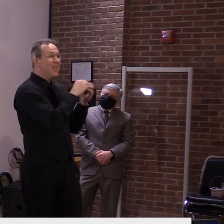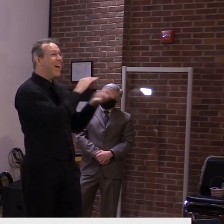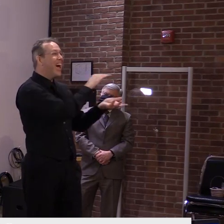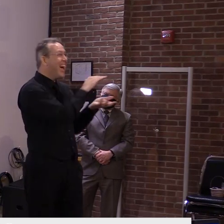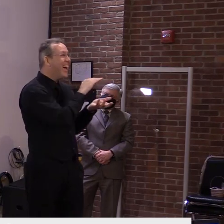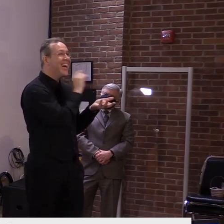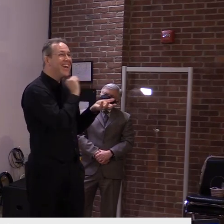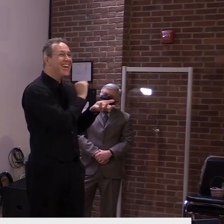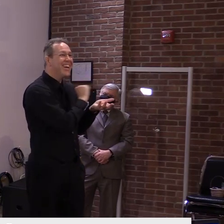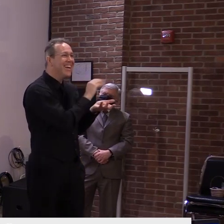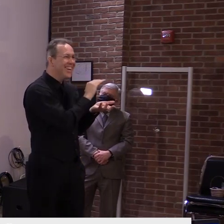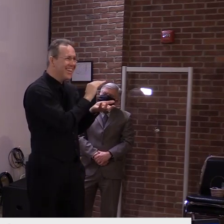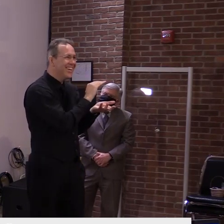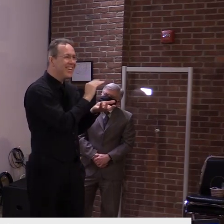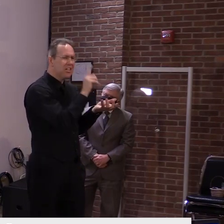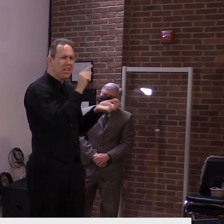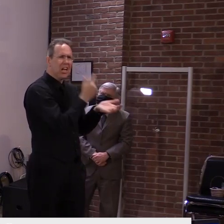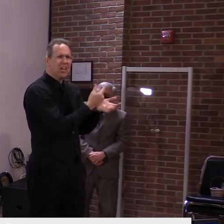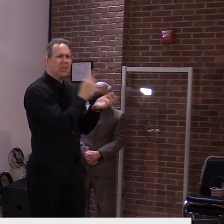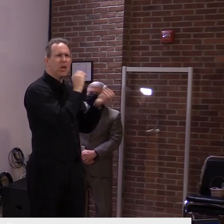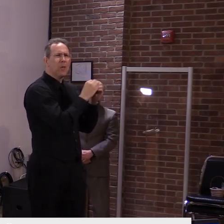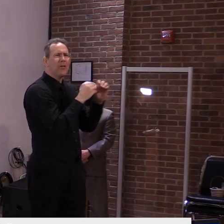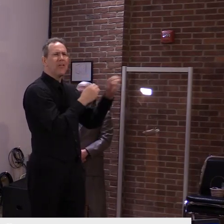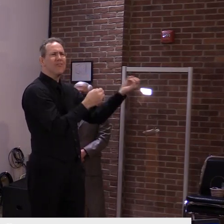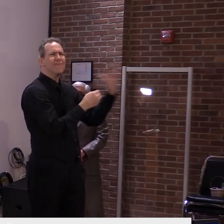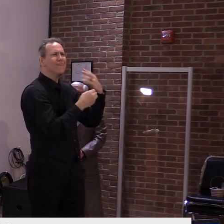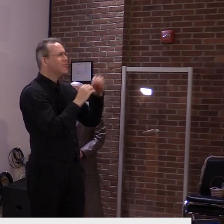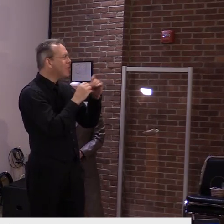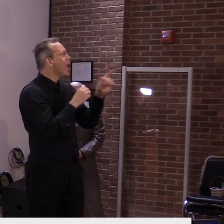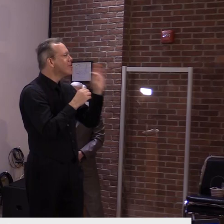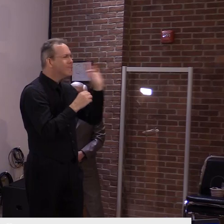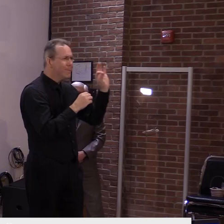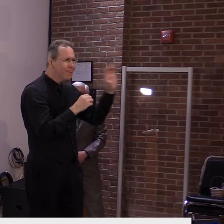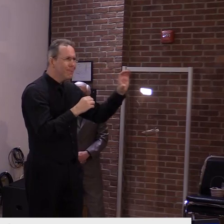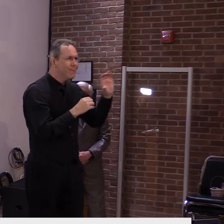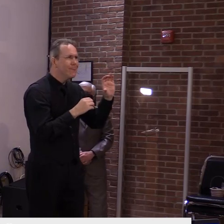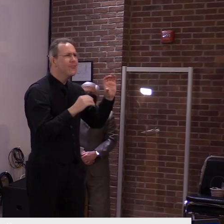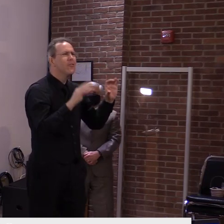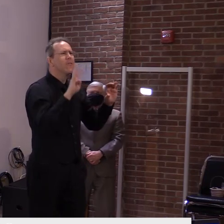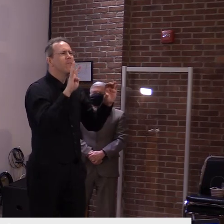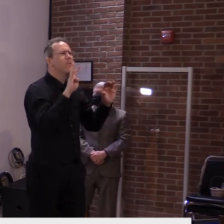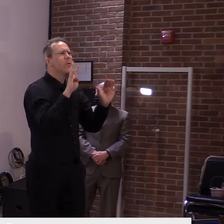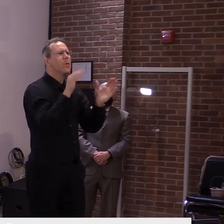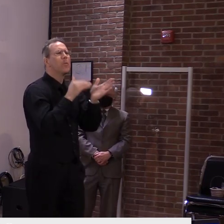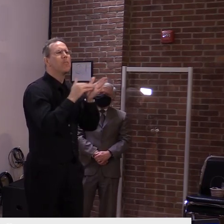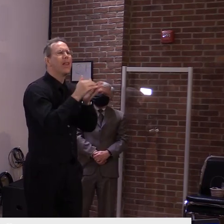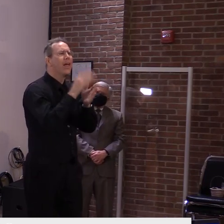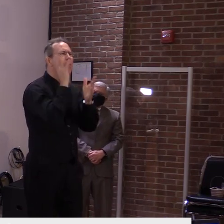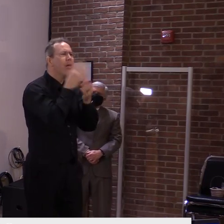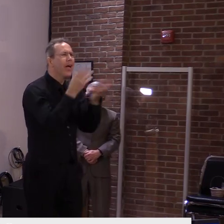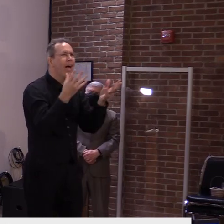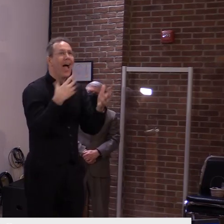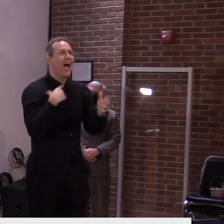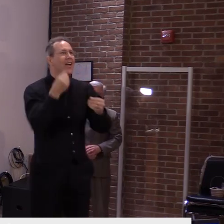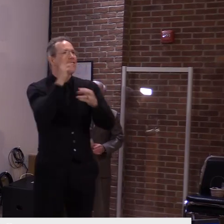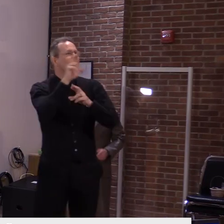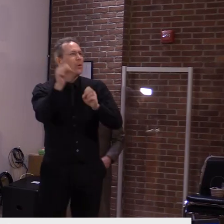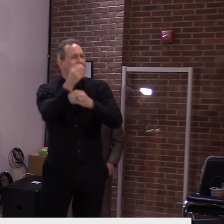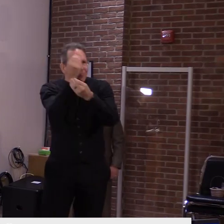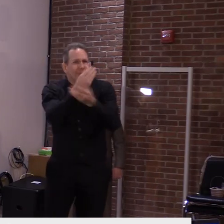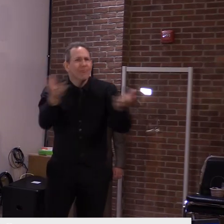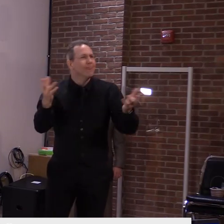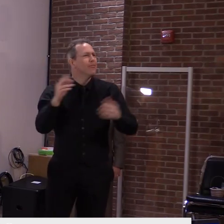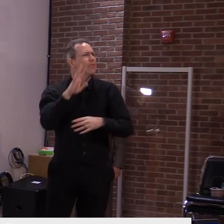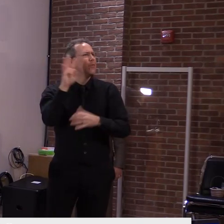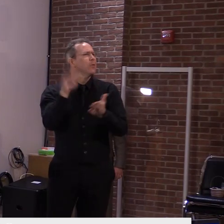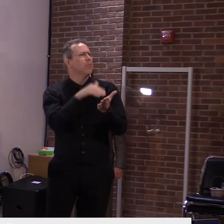million doses being available from Johnson & Johnson to be distributed throughout the United States. As it turns out, the White House, in my conversation